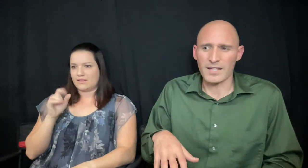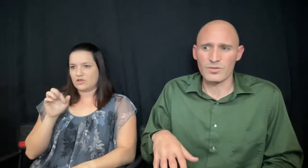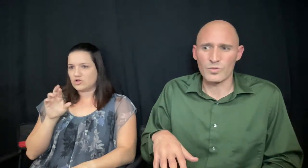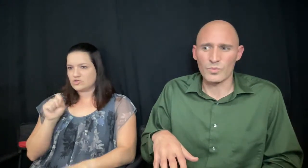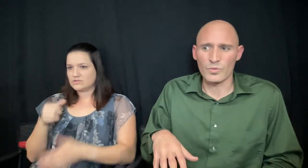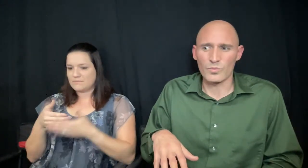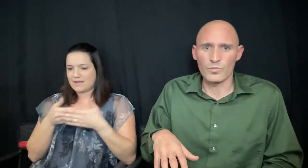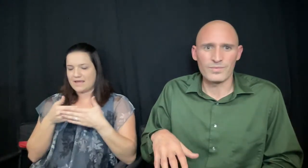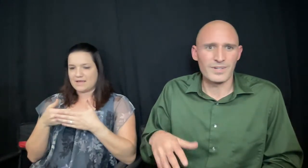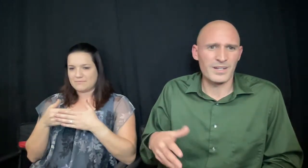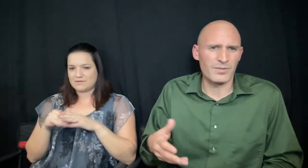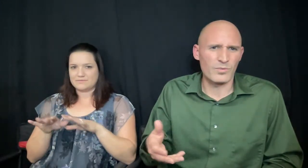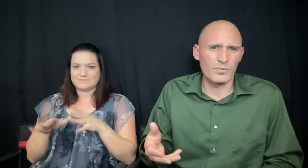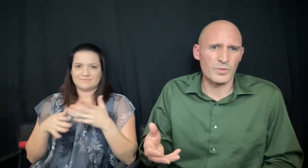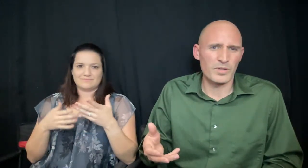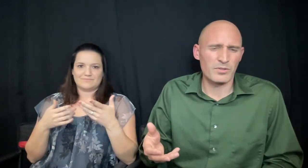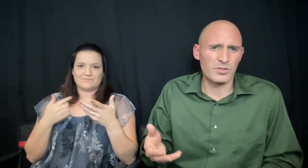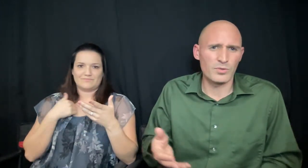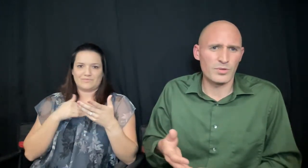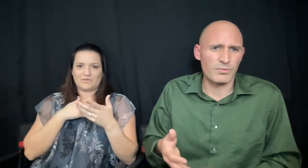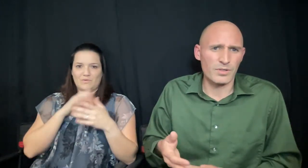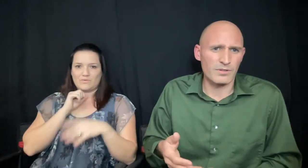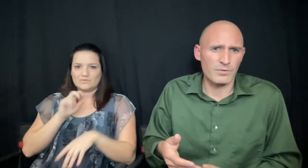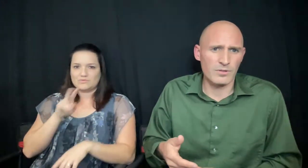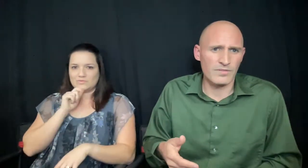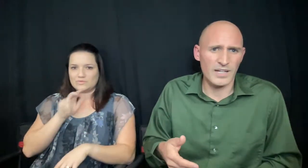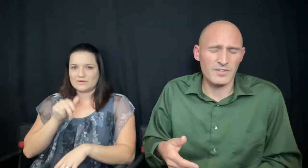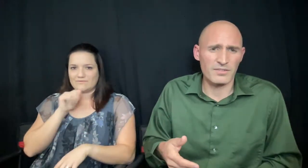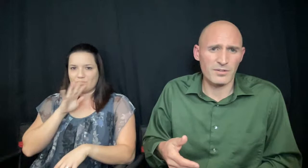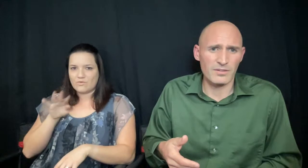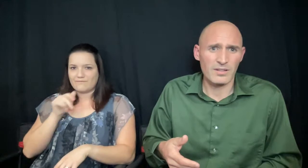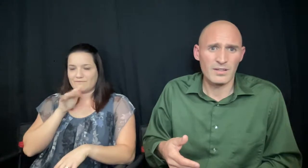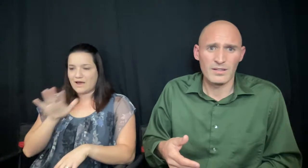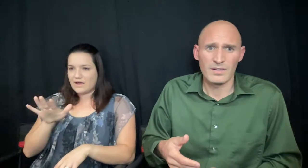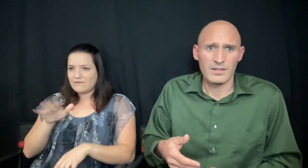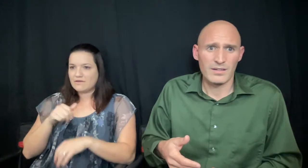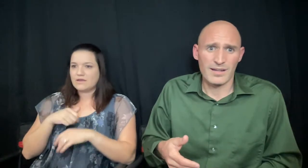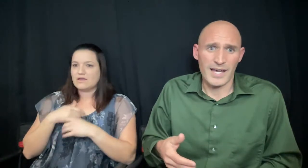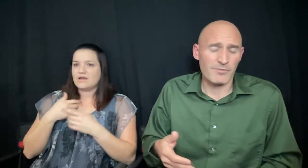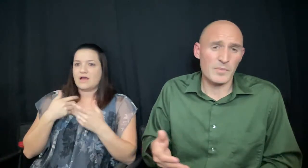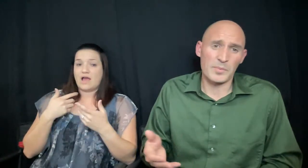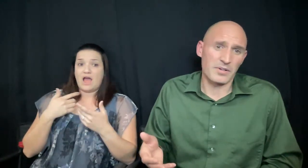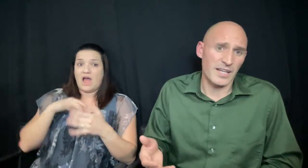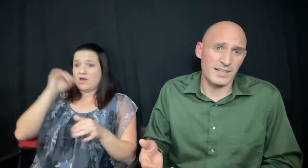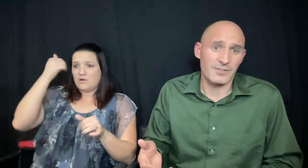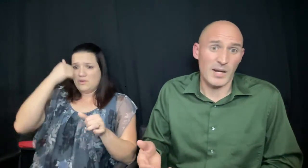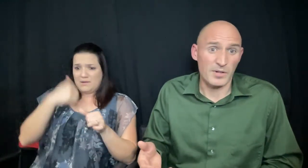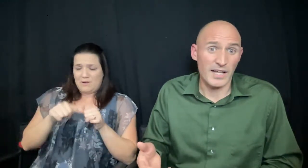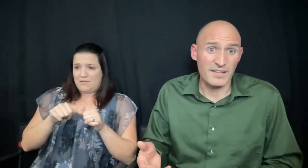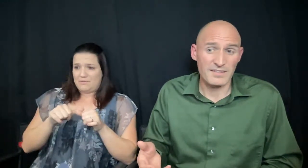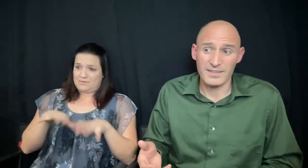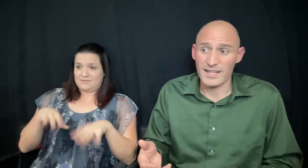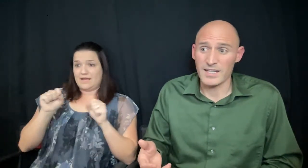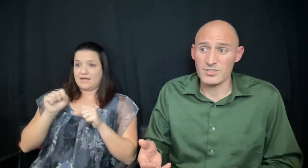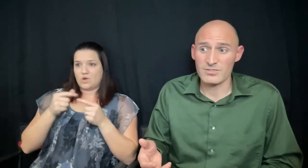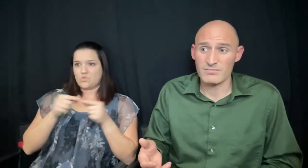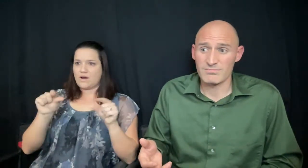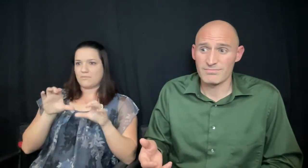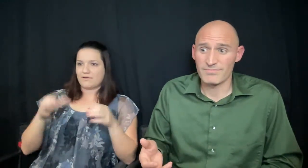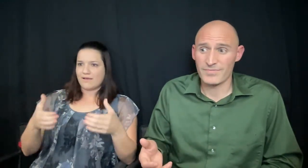And, when we were 2 or 3 or 4 or 5 years old, I don't remember taking a grammar class at that age.